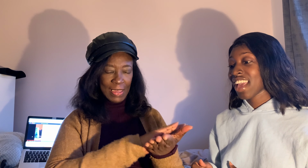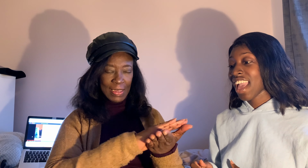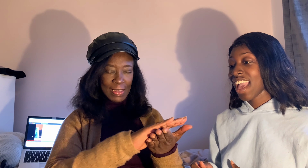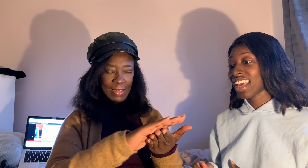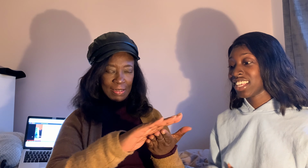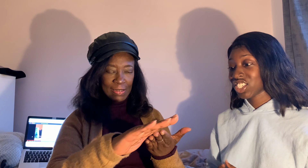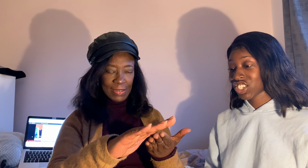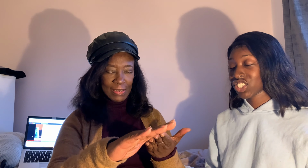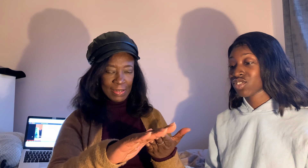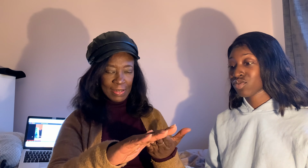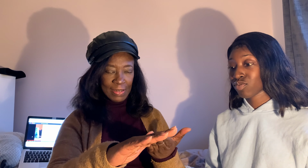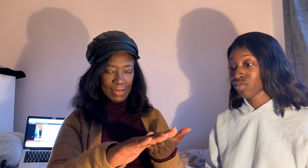H.